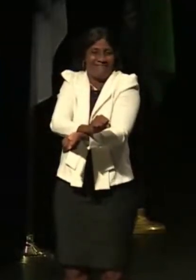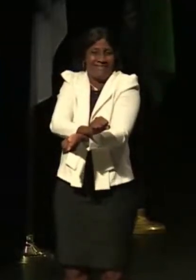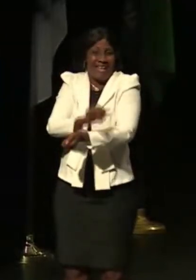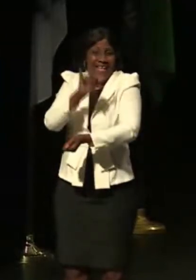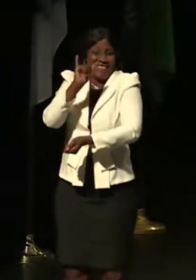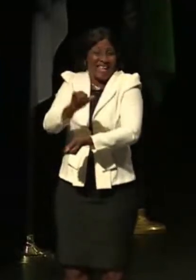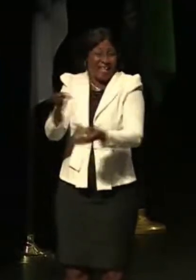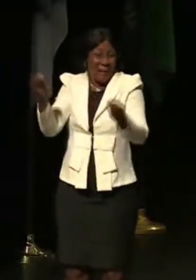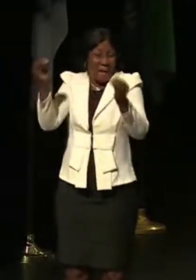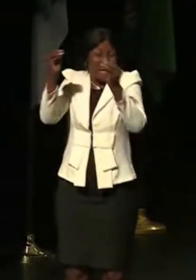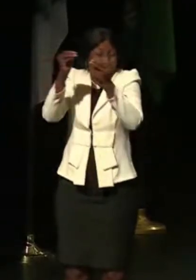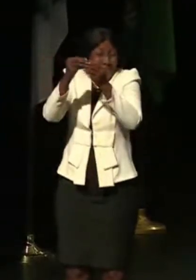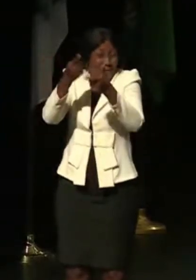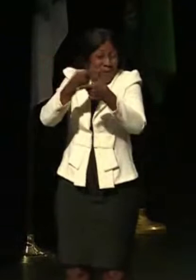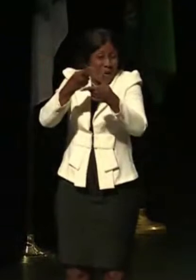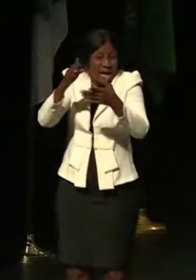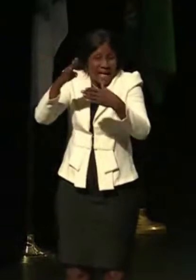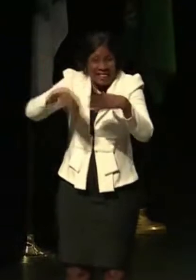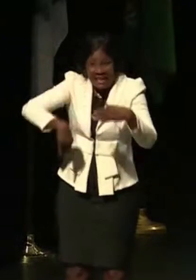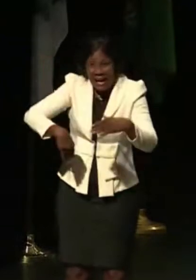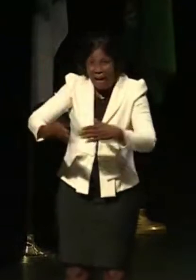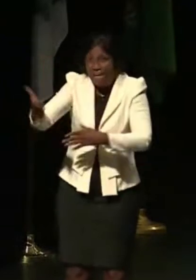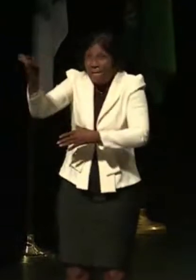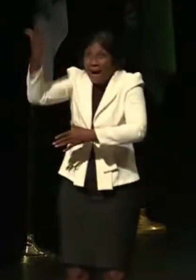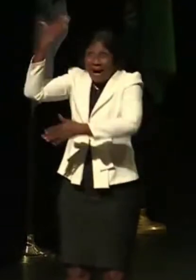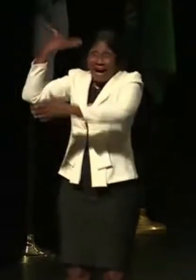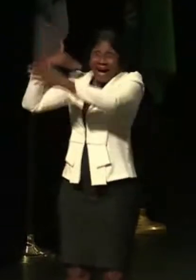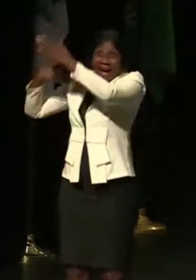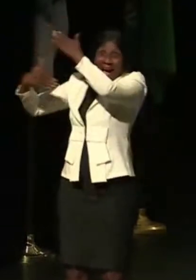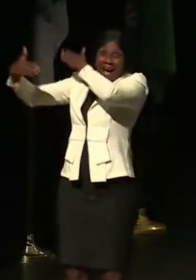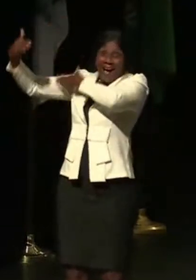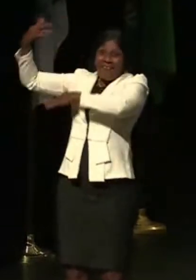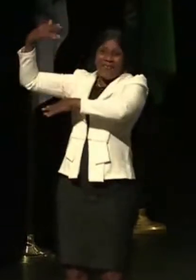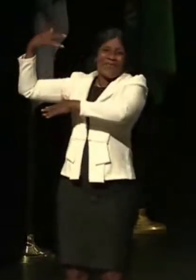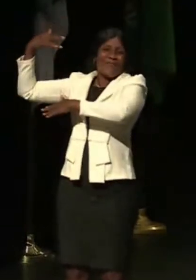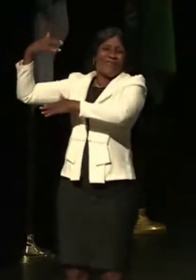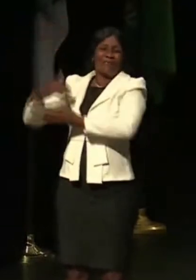transatlantic slave trade that formed our region and our nation.